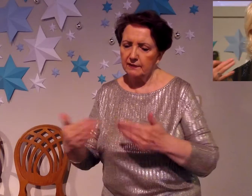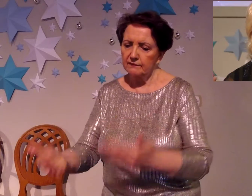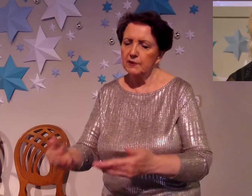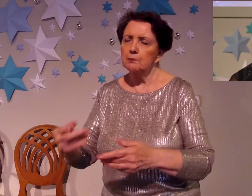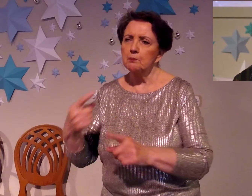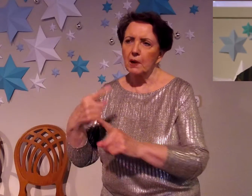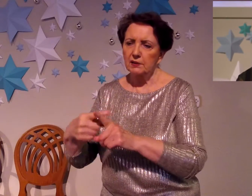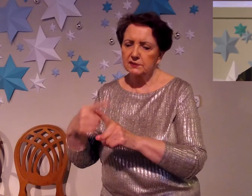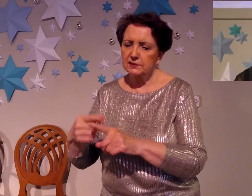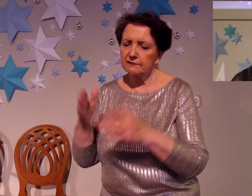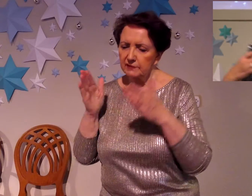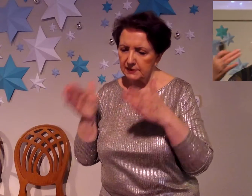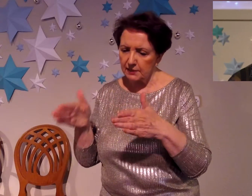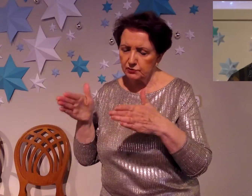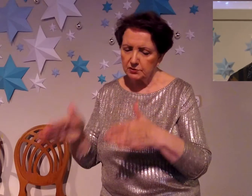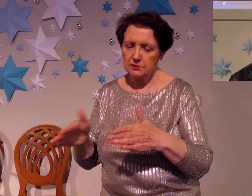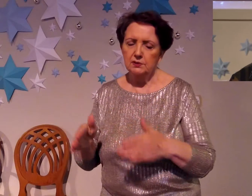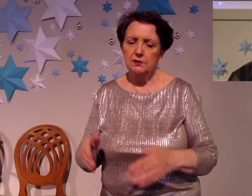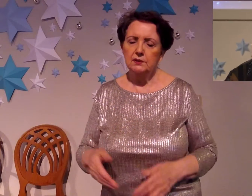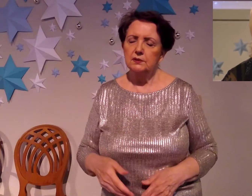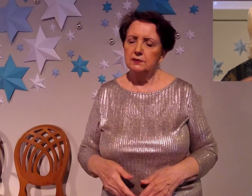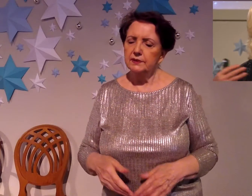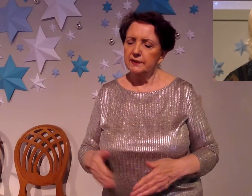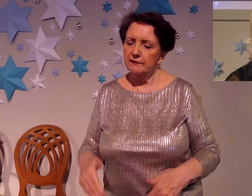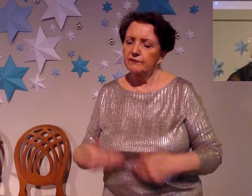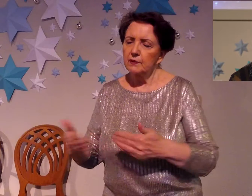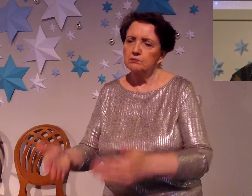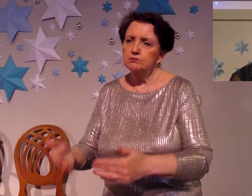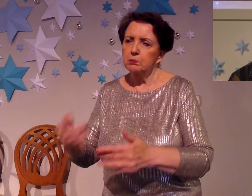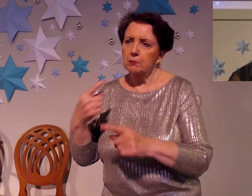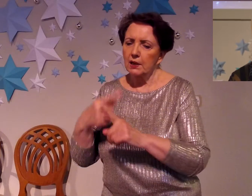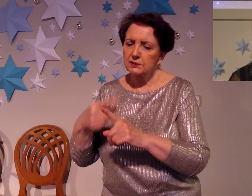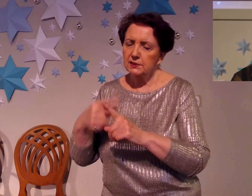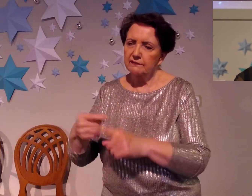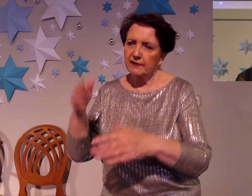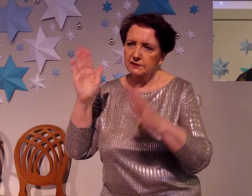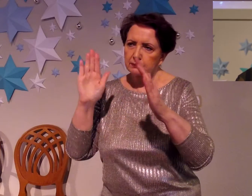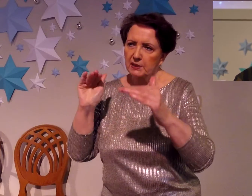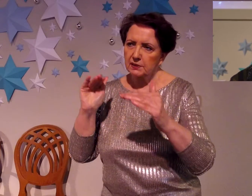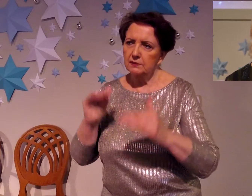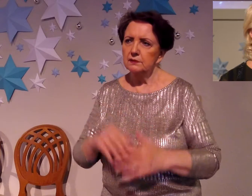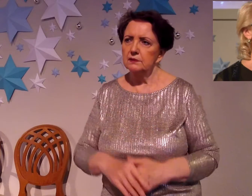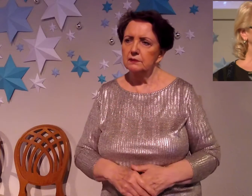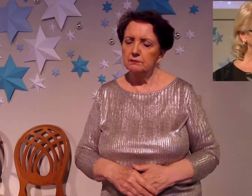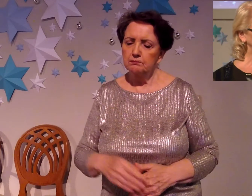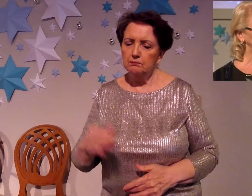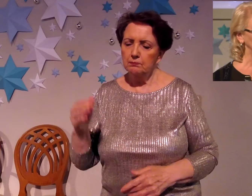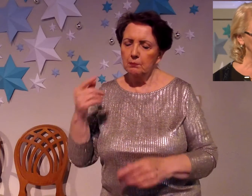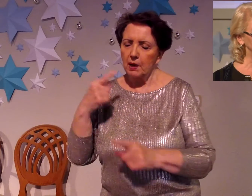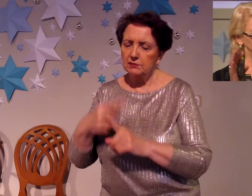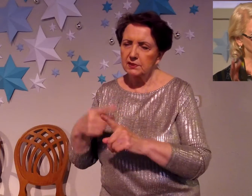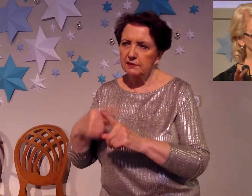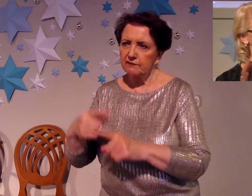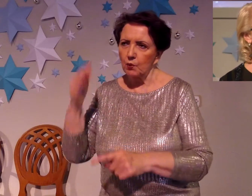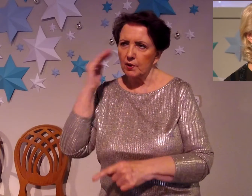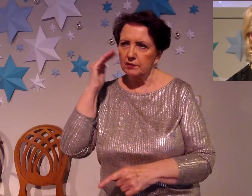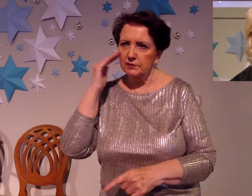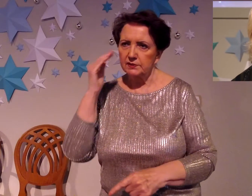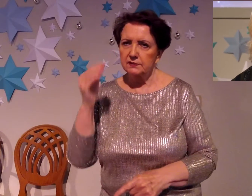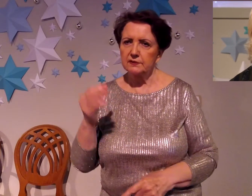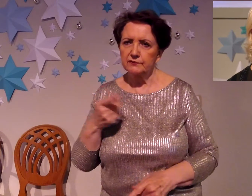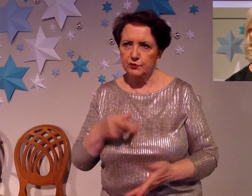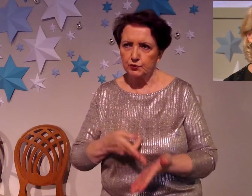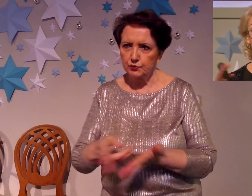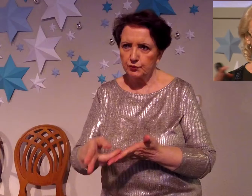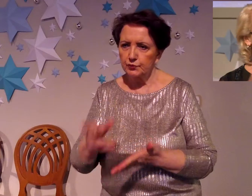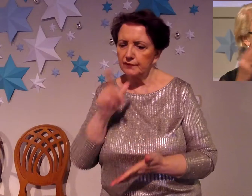attention, our positive expectation, our positive reinforcement, just our positive awareness of the truth of who